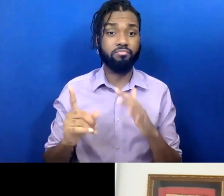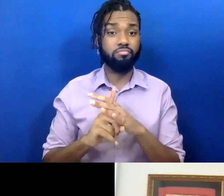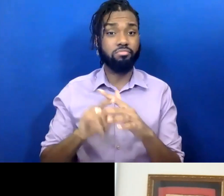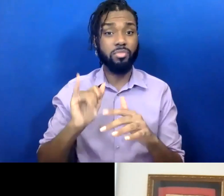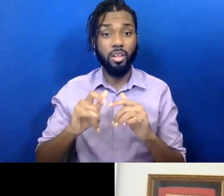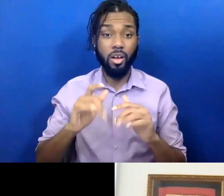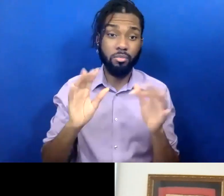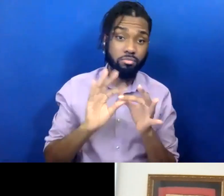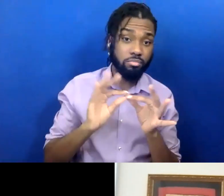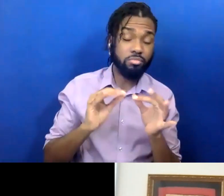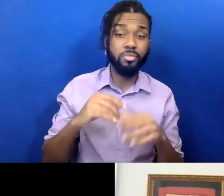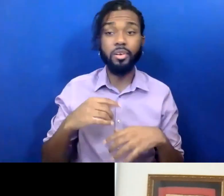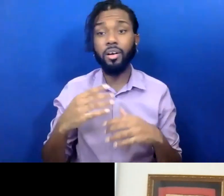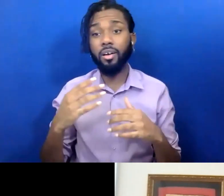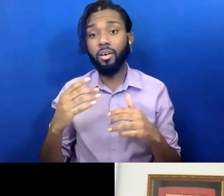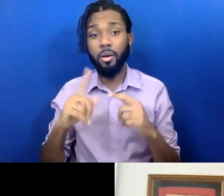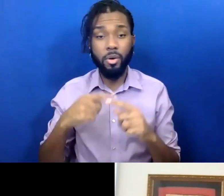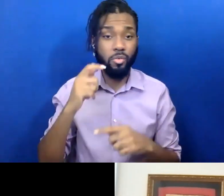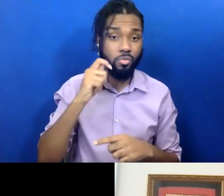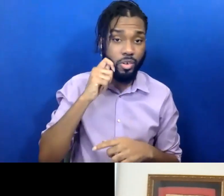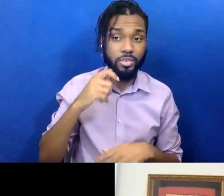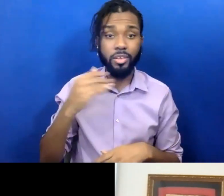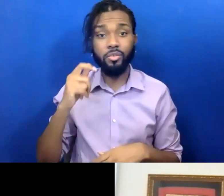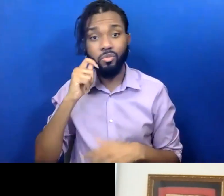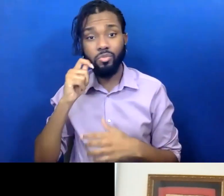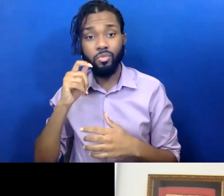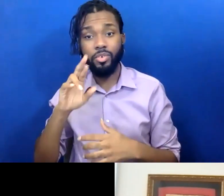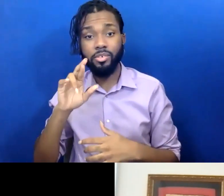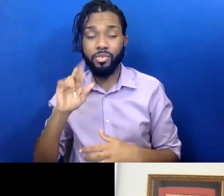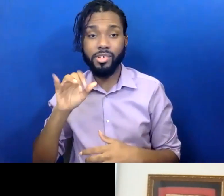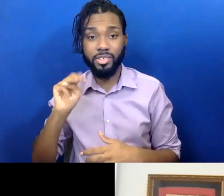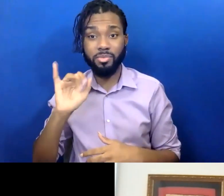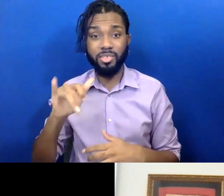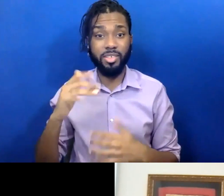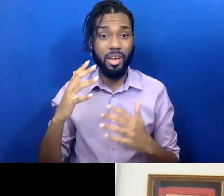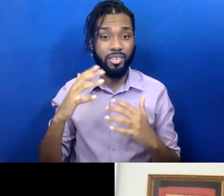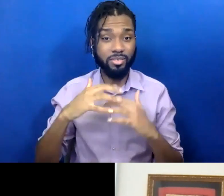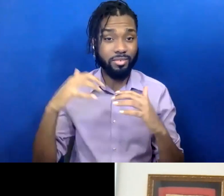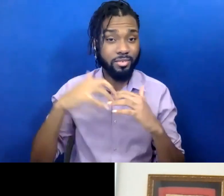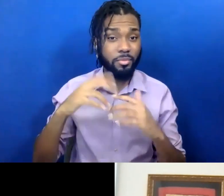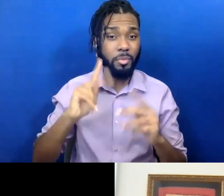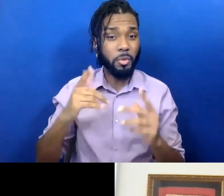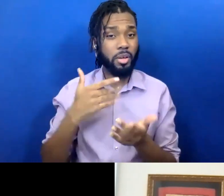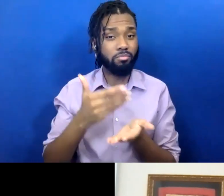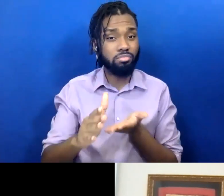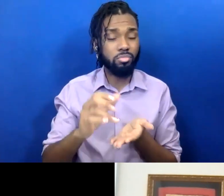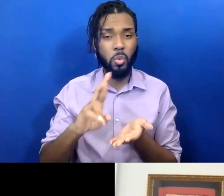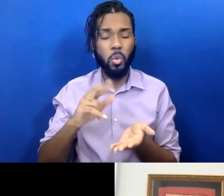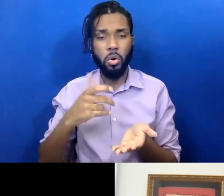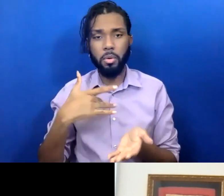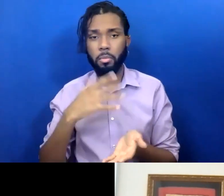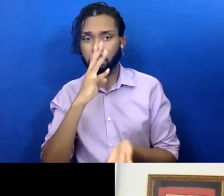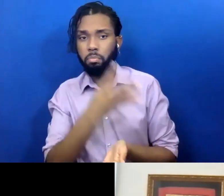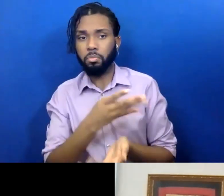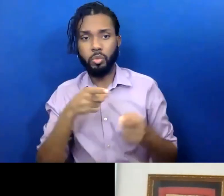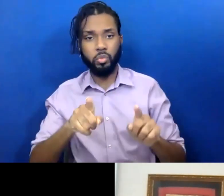that Native Americans and Indigenous peoples in generally are omitted or somewhat overlooked in those conversations, particularly